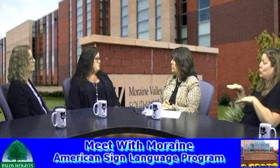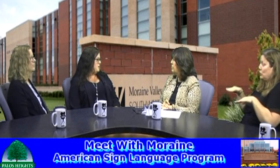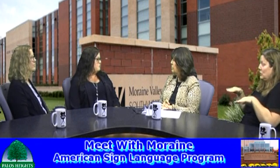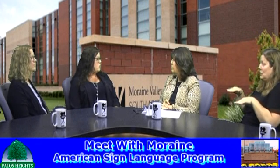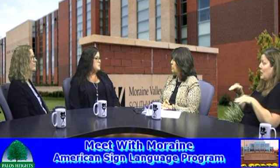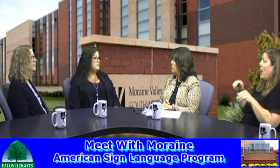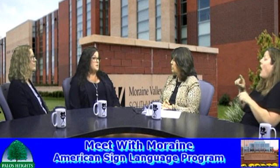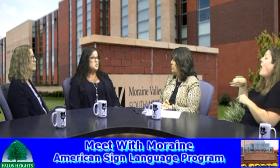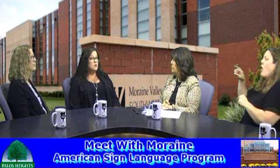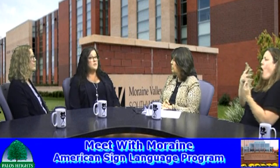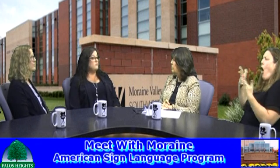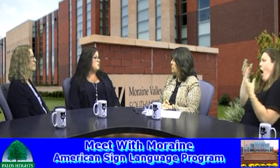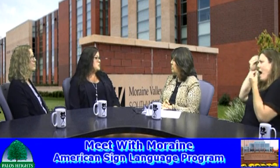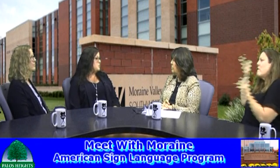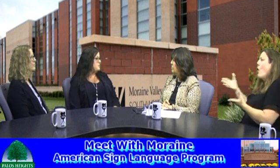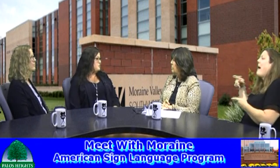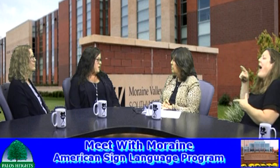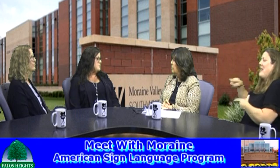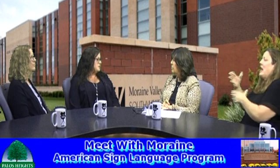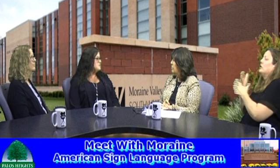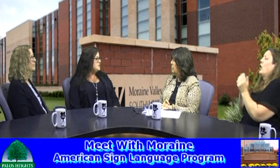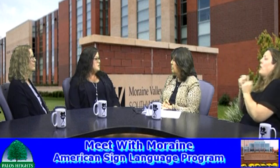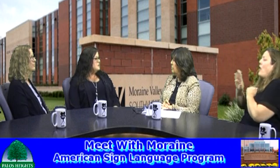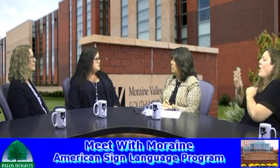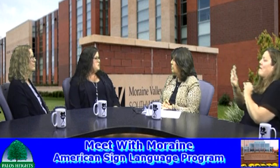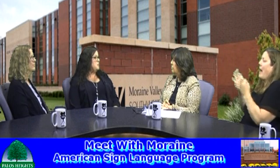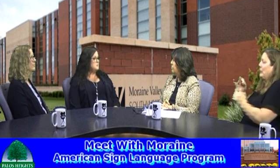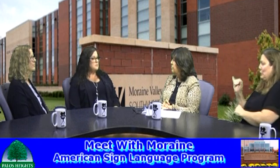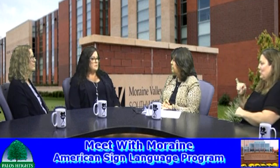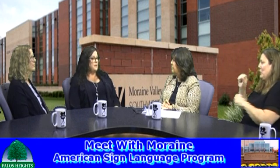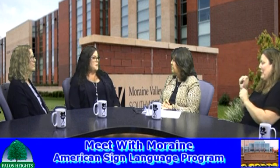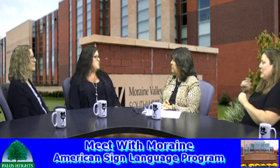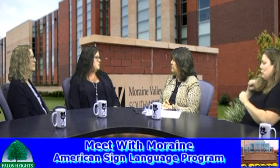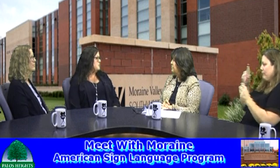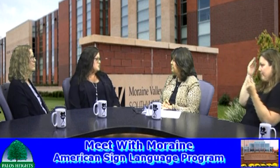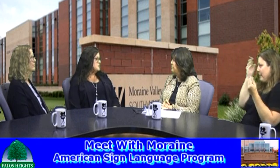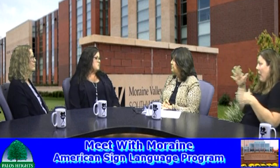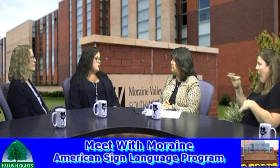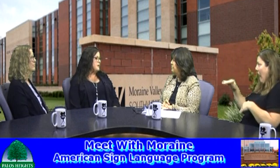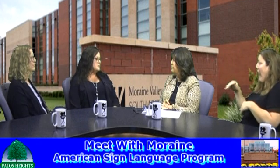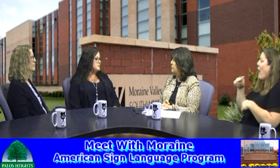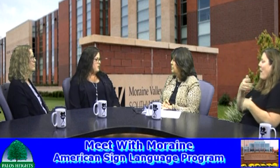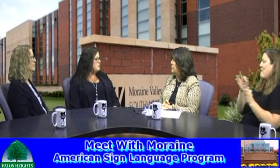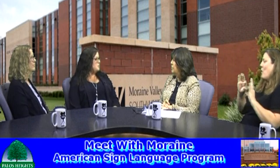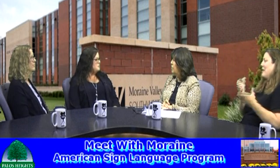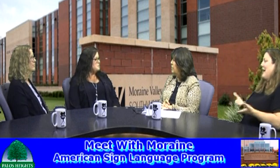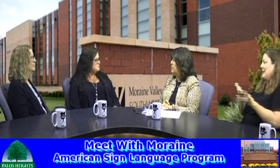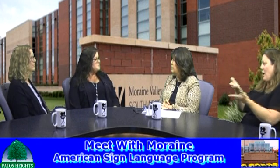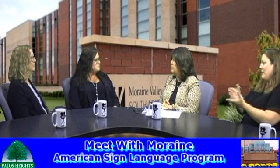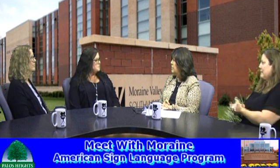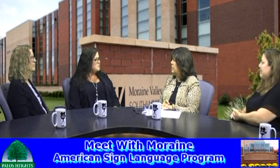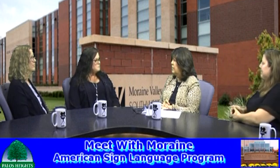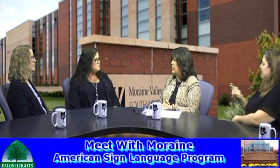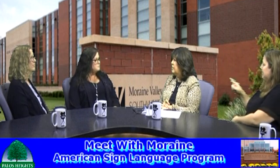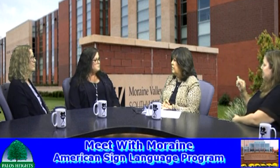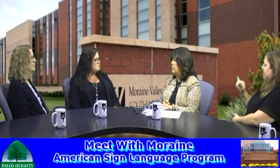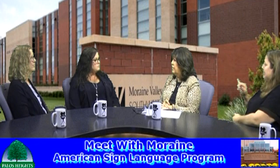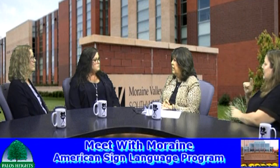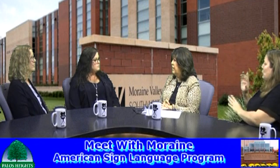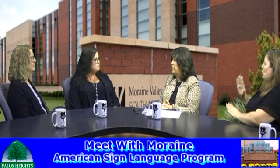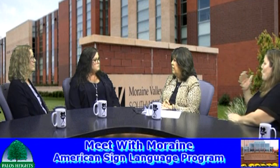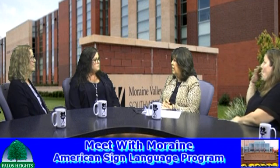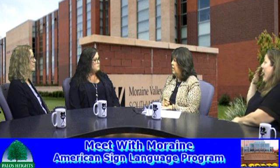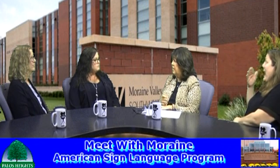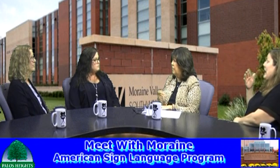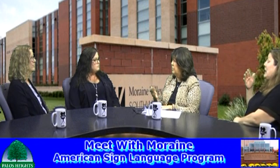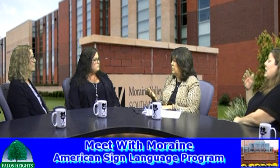of them have been informed, and they share the information with their families to be able to let them know that there's these free classes available. Oh, that's really great. That